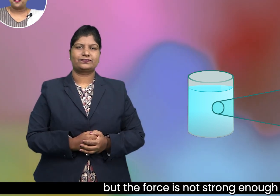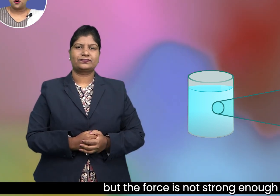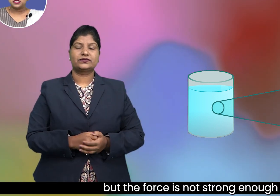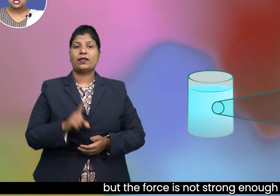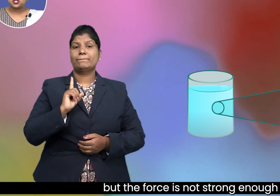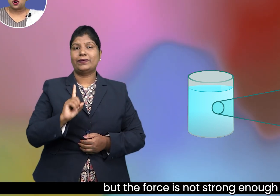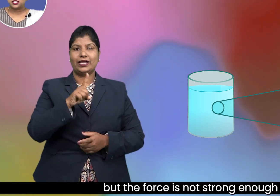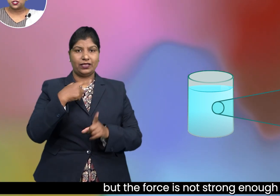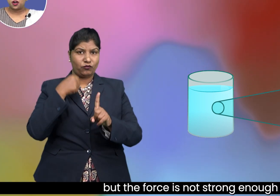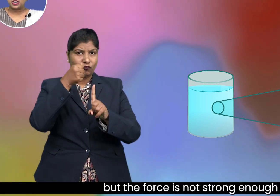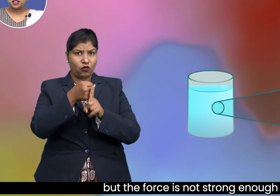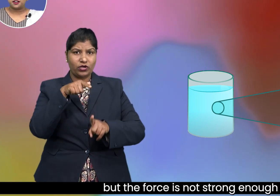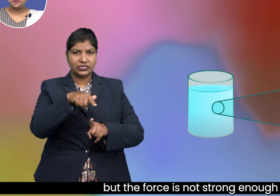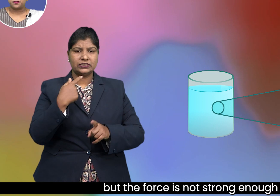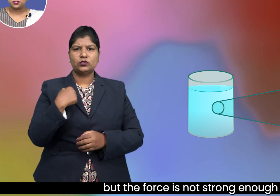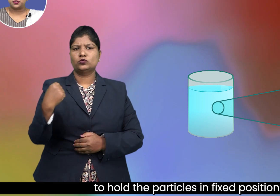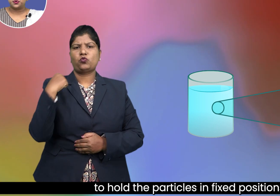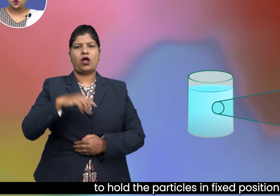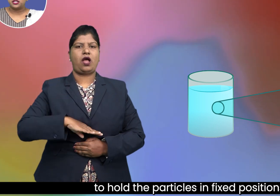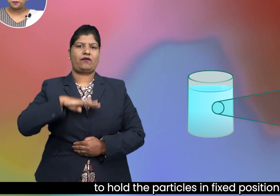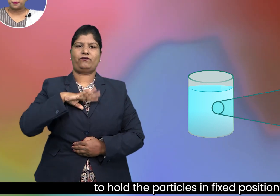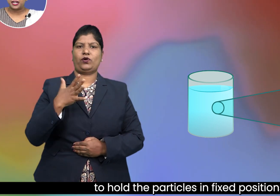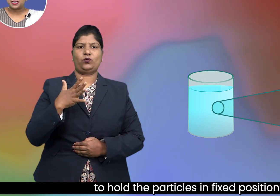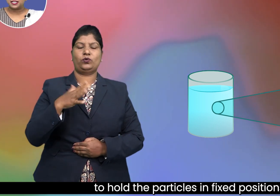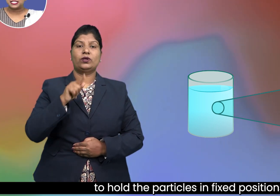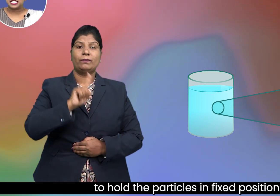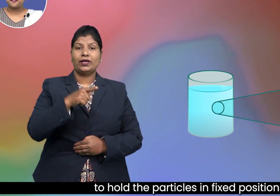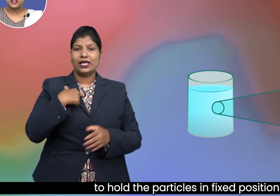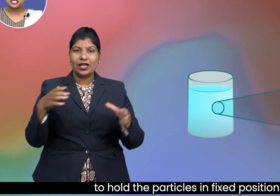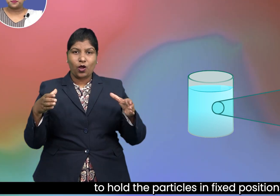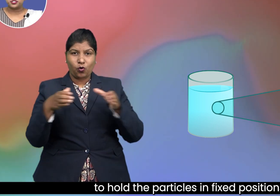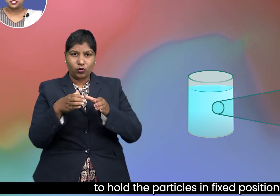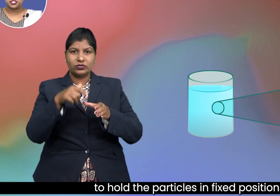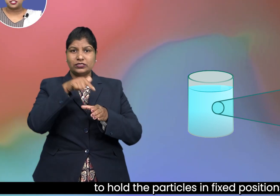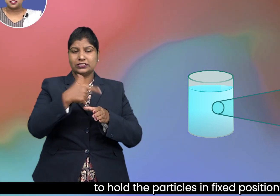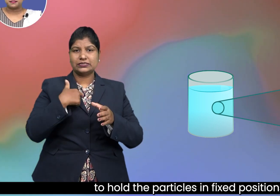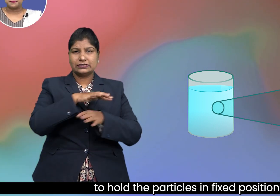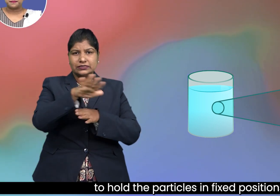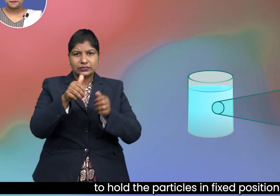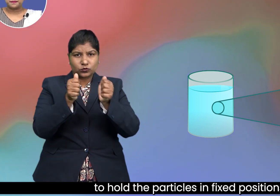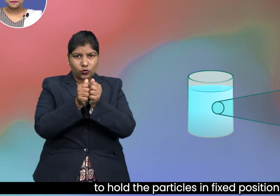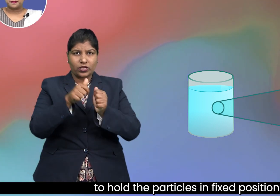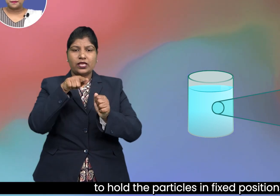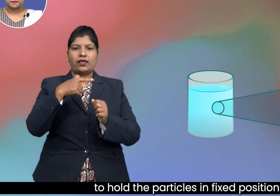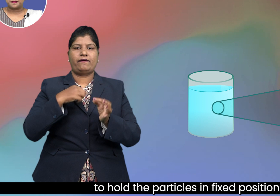But the force is not strong enough to hold the particles in fixed positions.